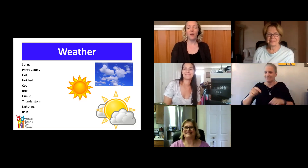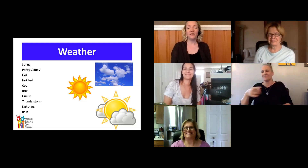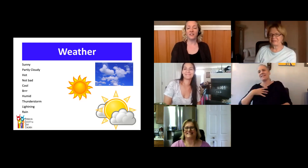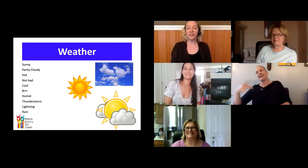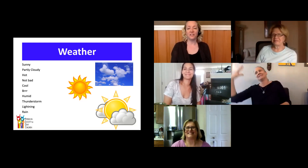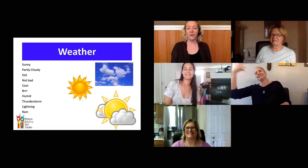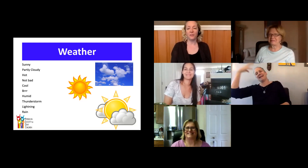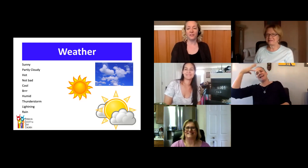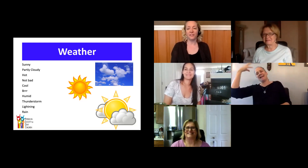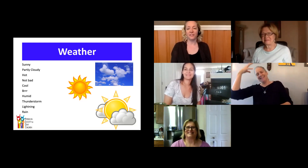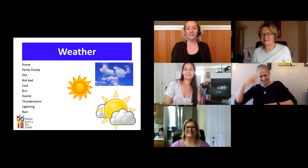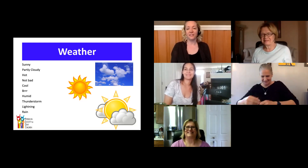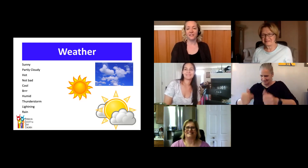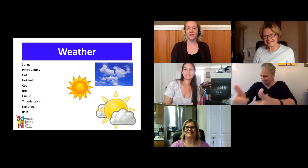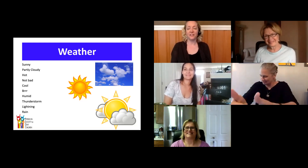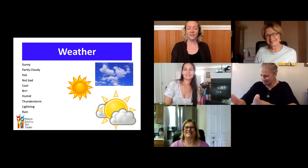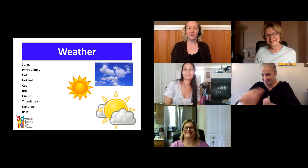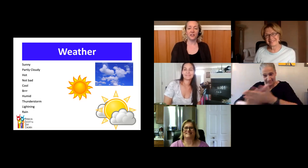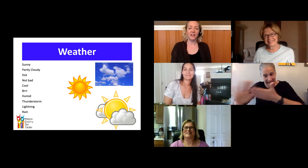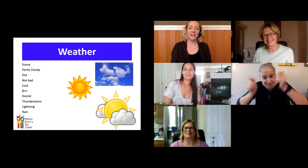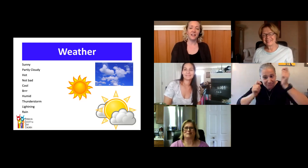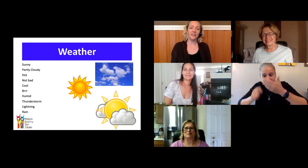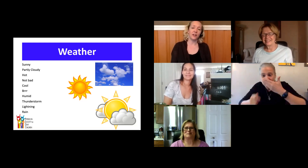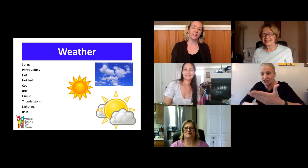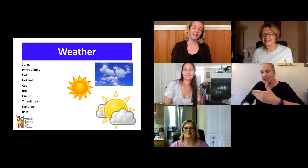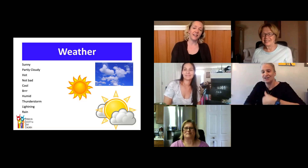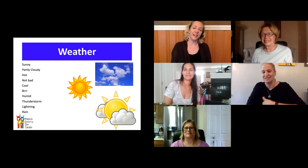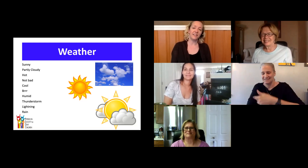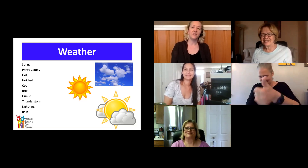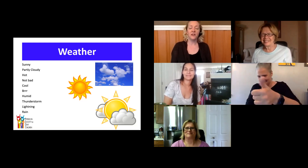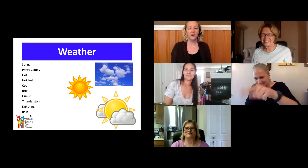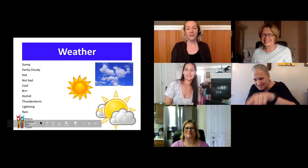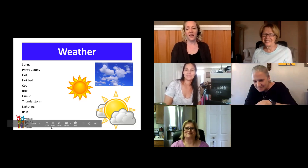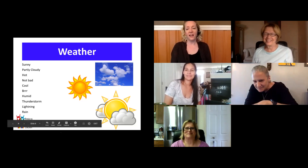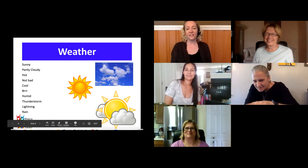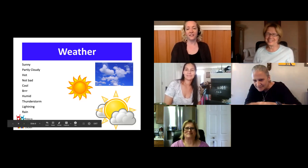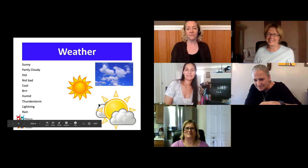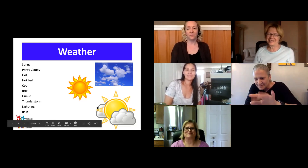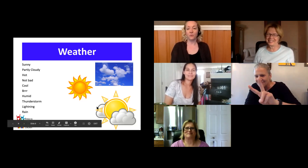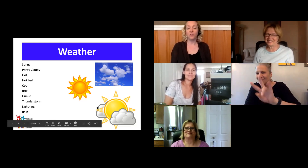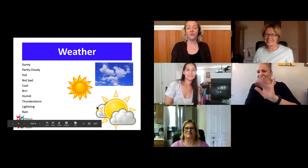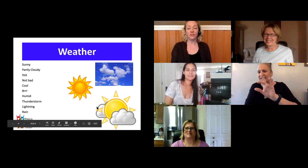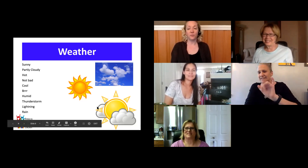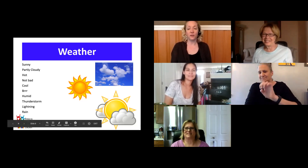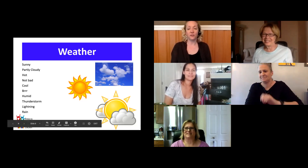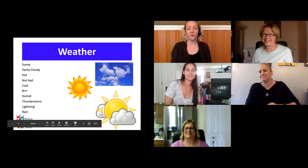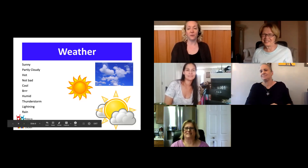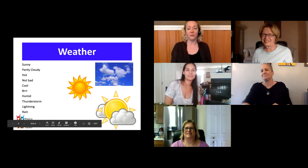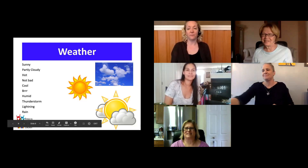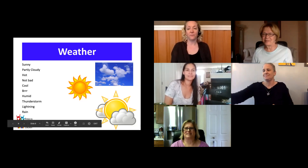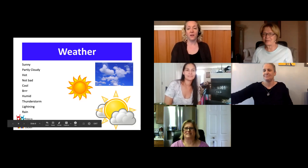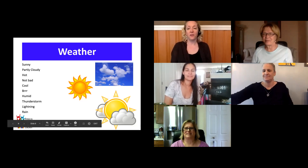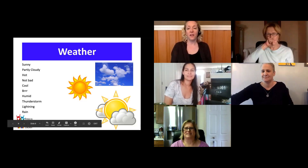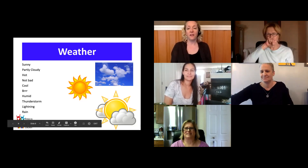She likes thunder and lightning. You like the sun. Okay, excellent. Good facial expressions with that one. Okay, Vicki.